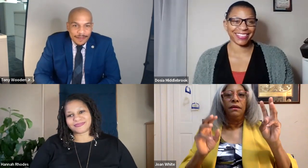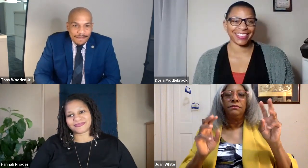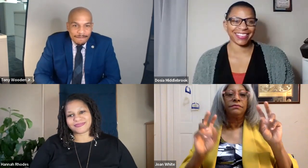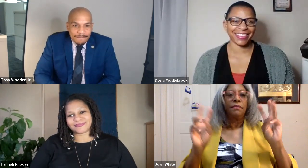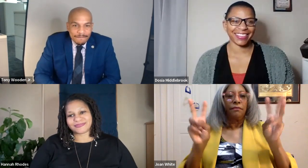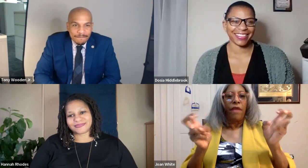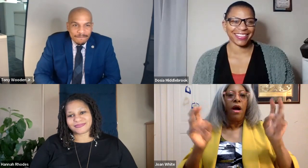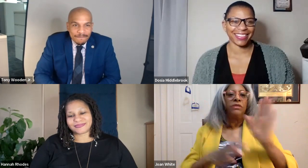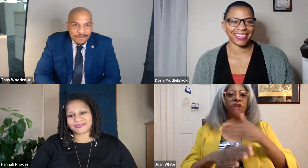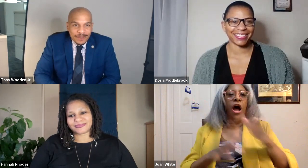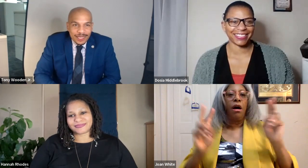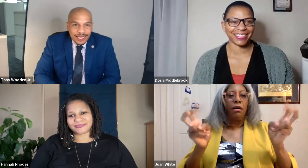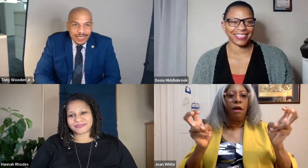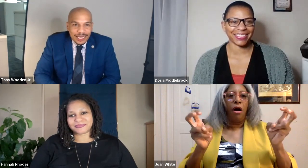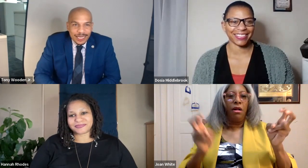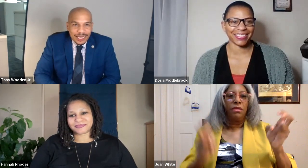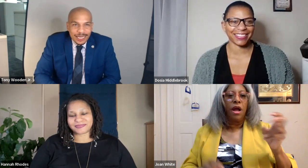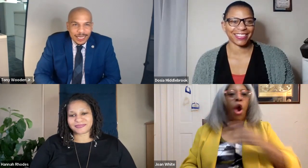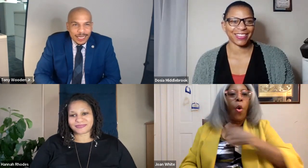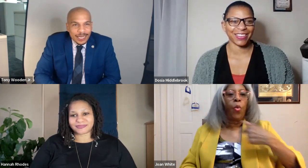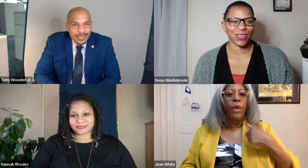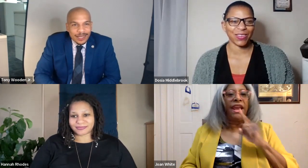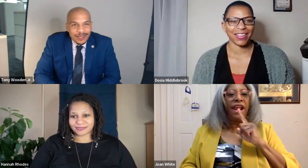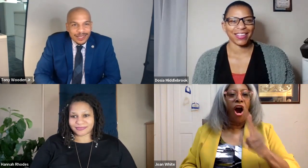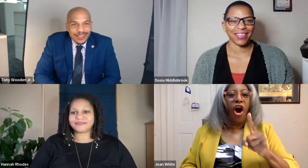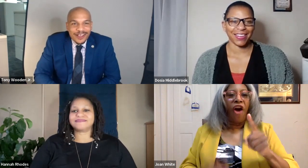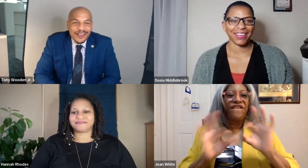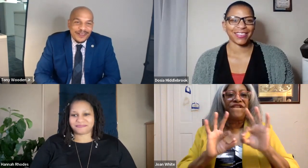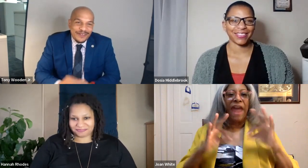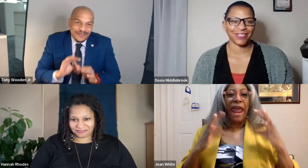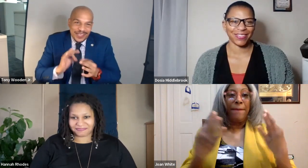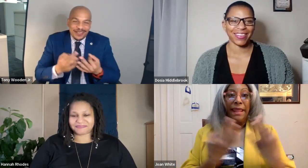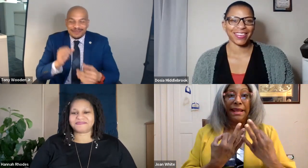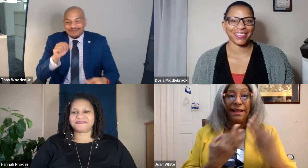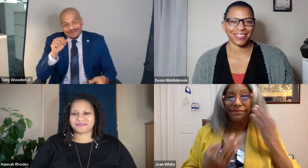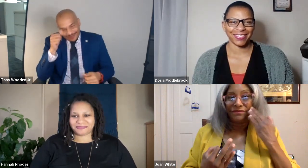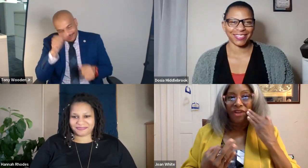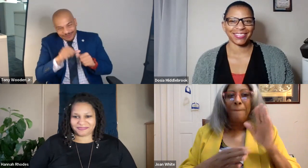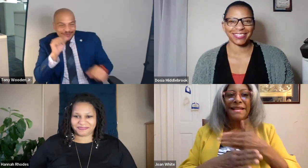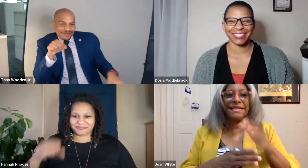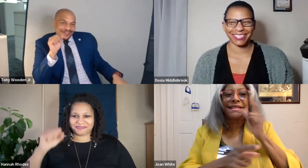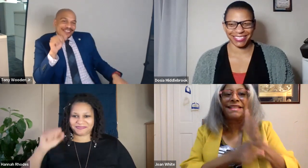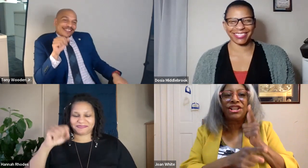is saying we would have our own way of singing. And we would say, we are family. You know the song, We Are